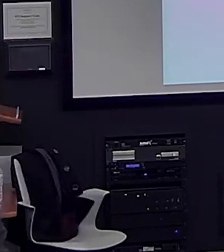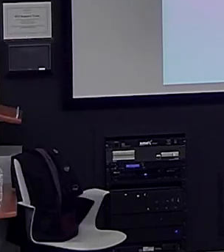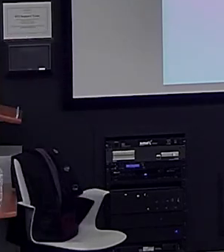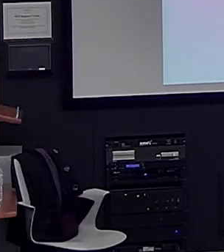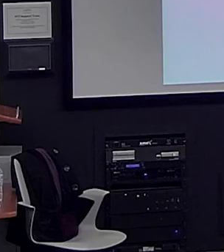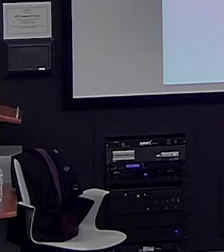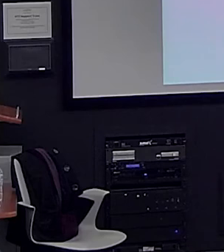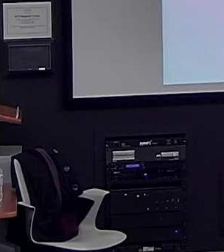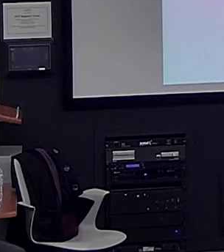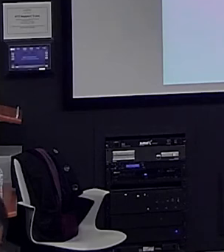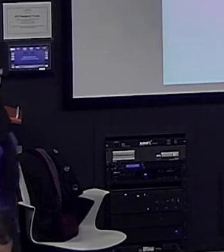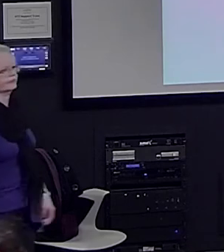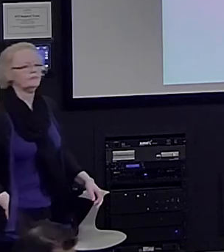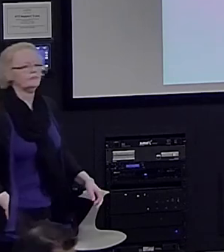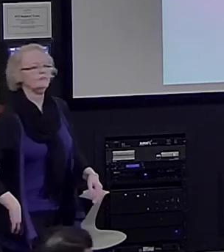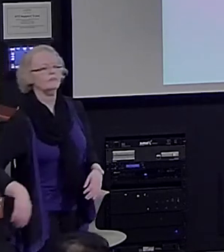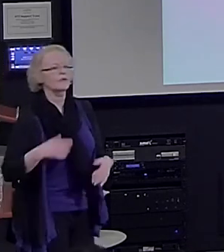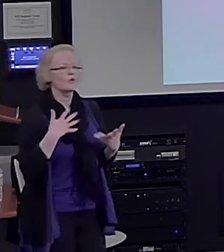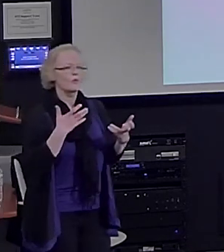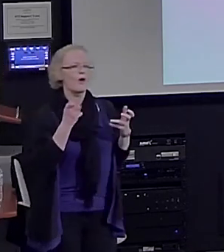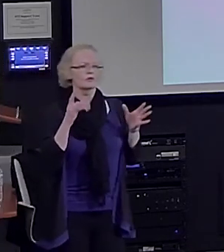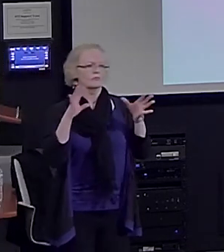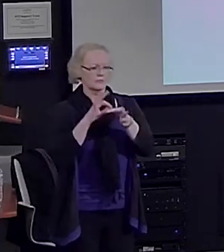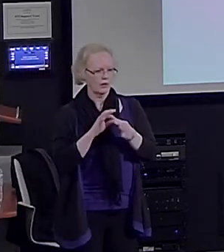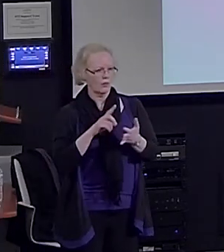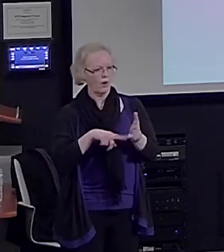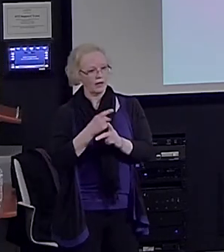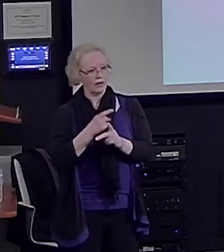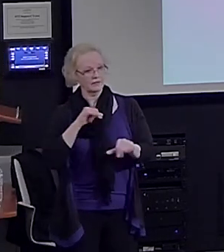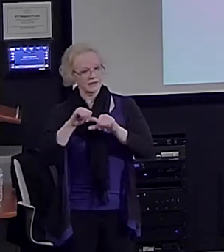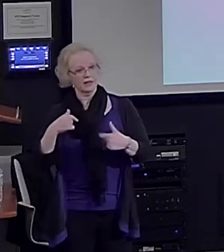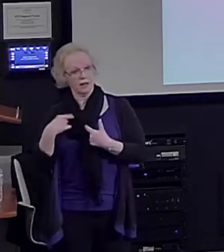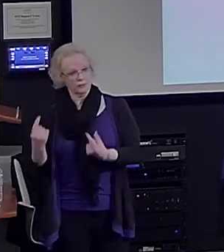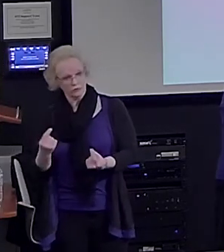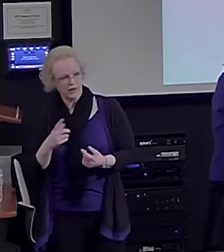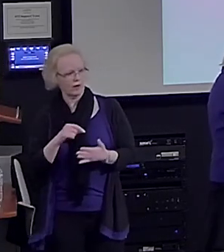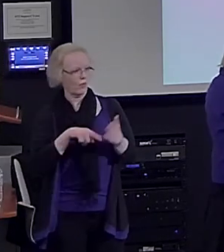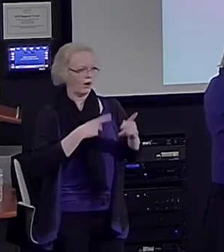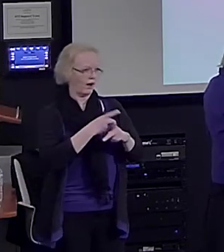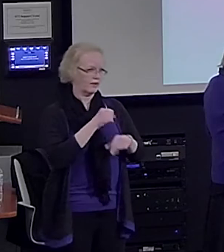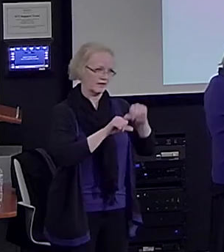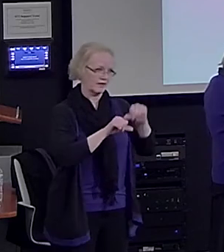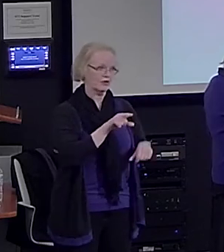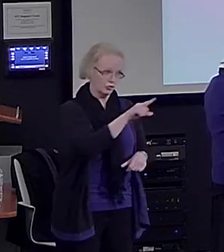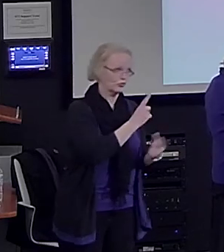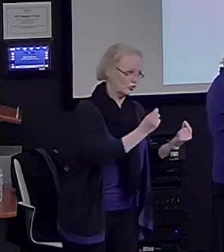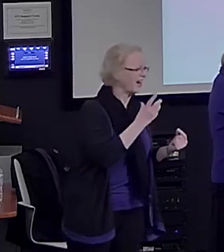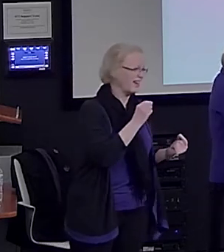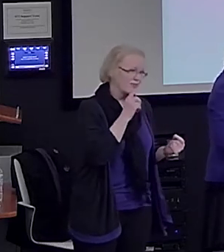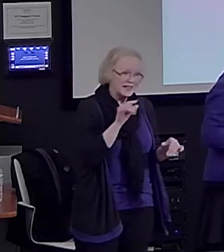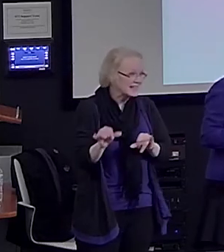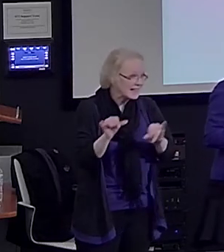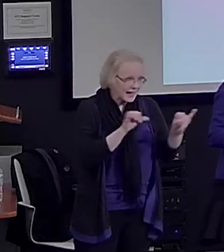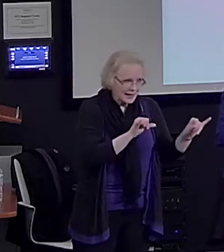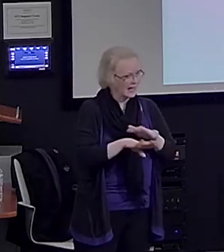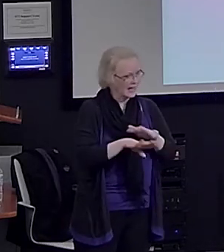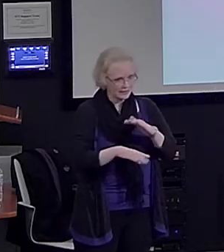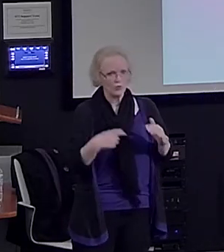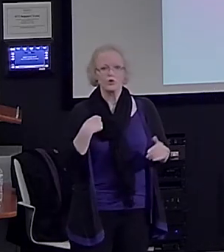that I'm doing and the type of neuroscience you're doing and it's the same right basically we're using